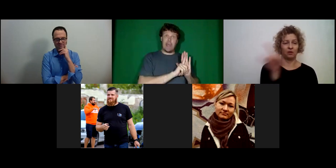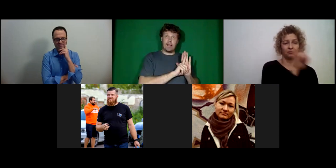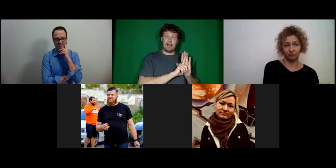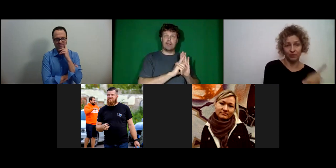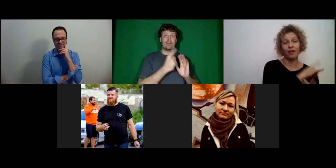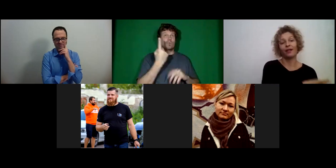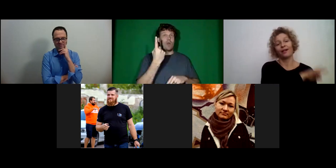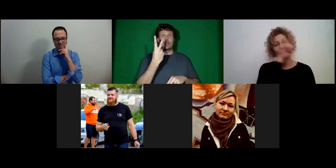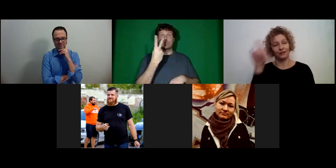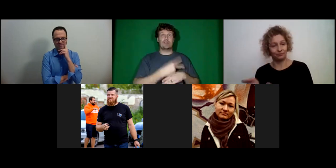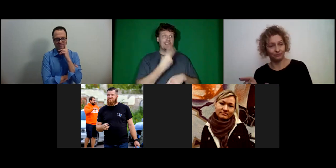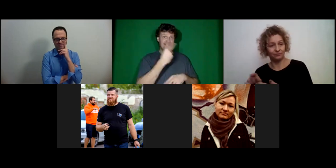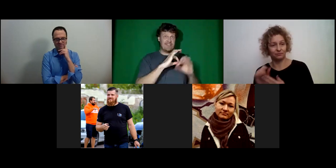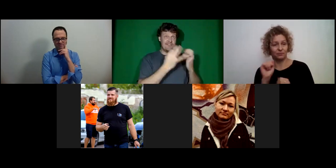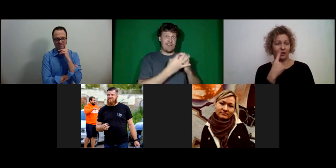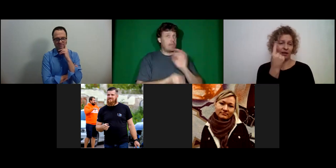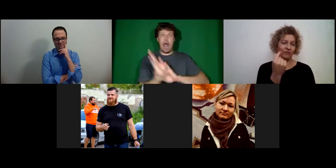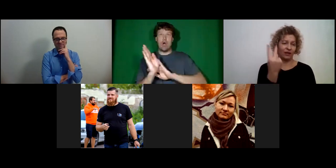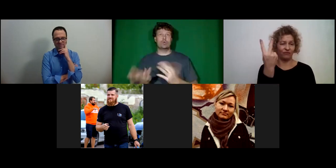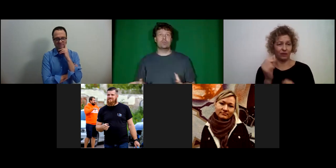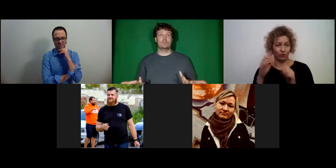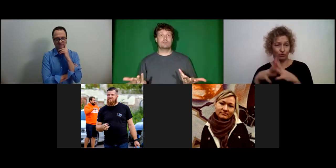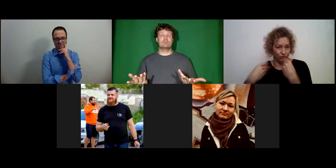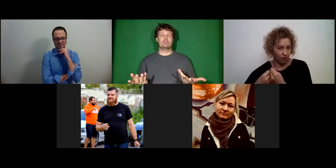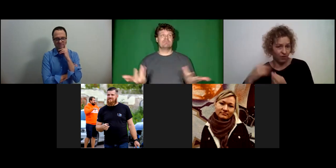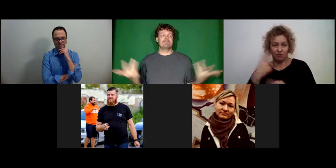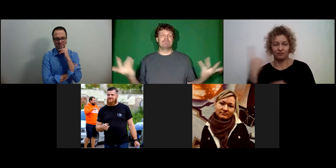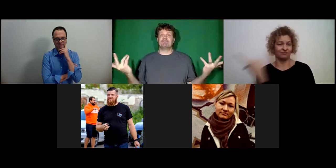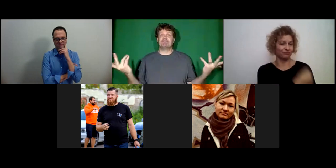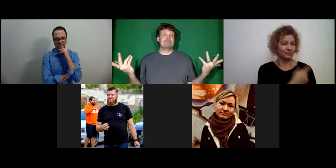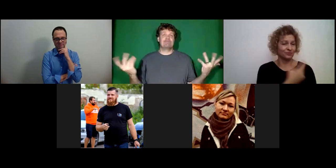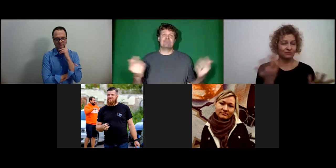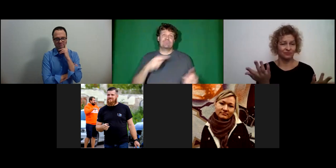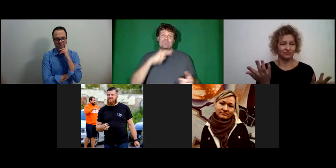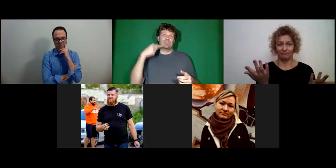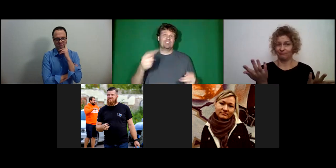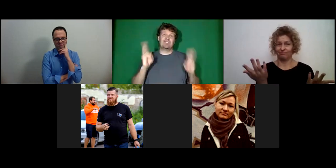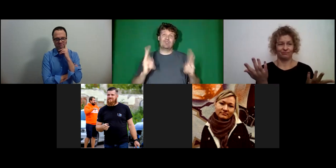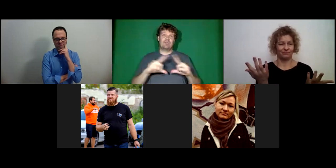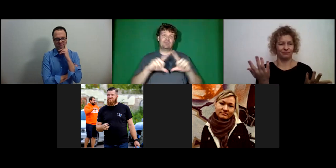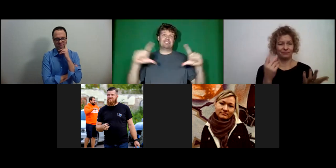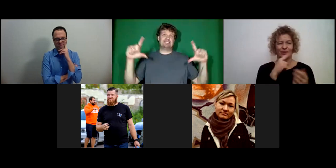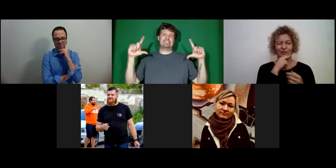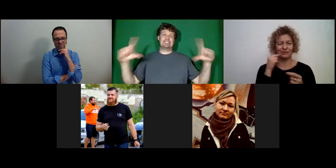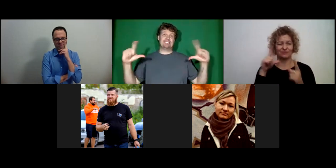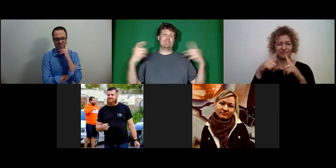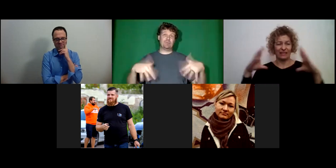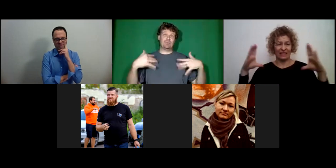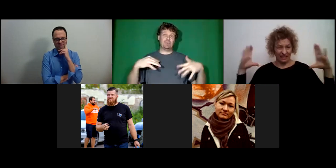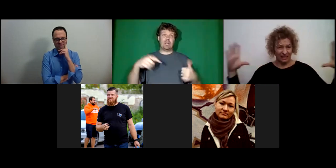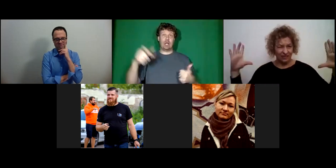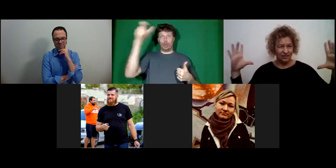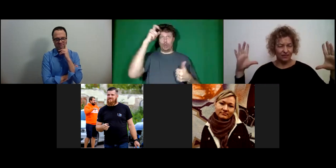for 3 or 4 days. And then when I came back, I was only home for 1 or 2 days. So even though I had my family with me in Russia, Russia is